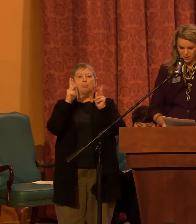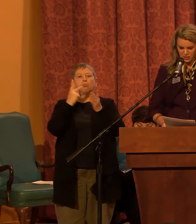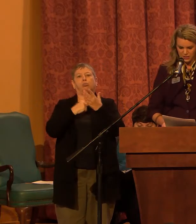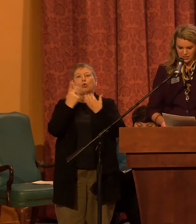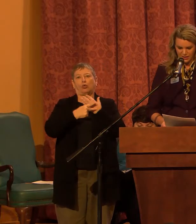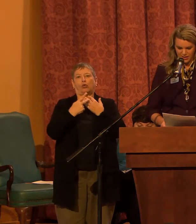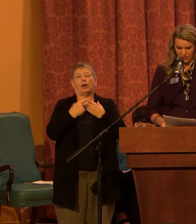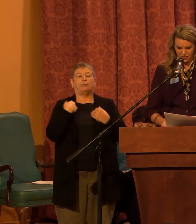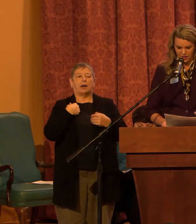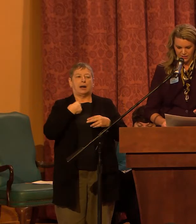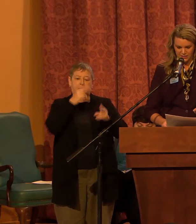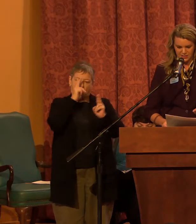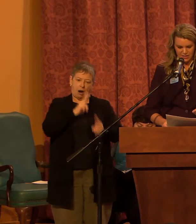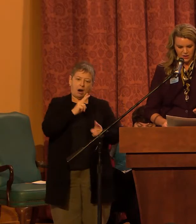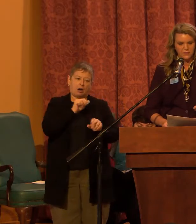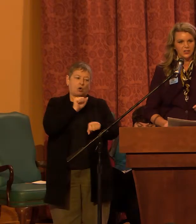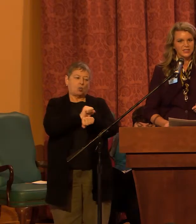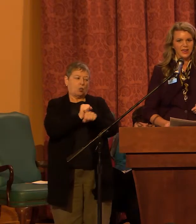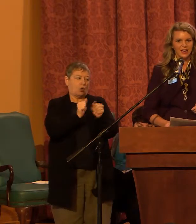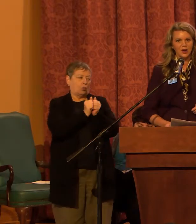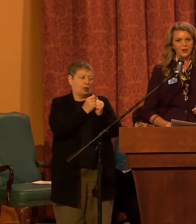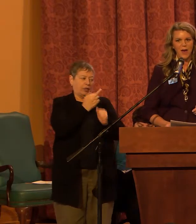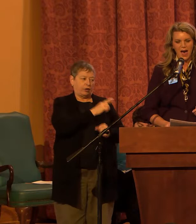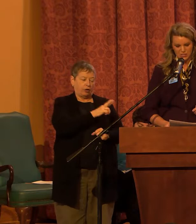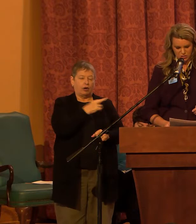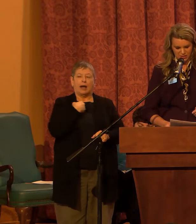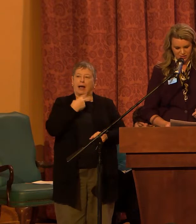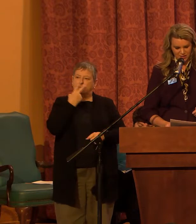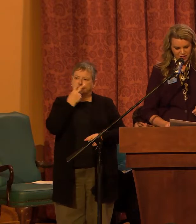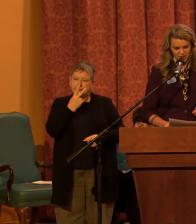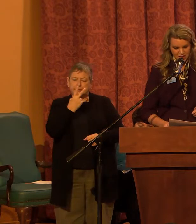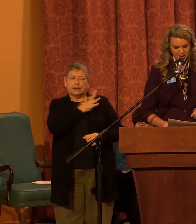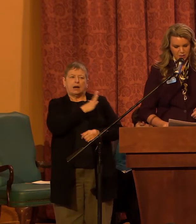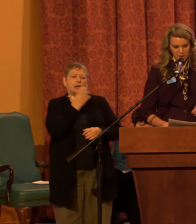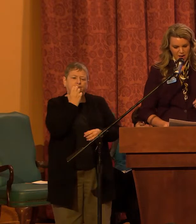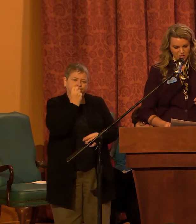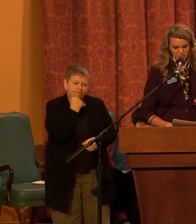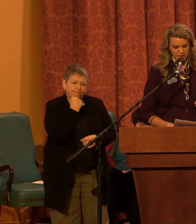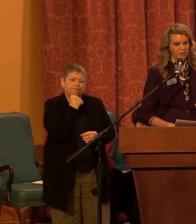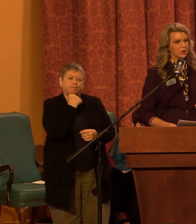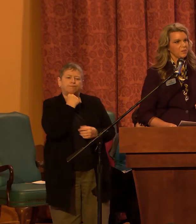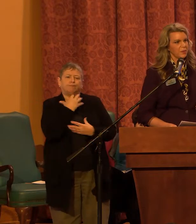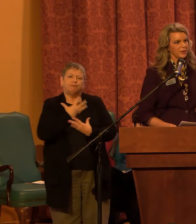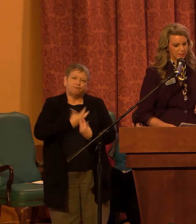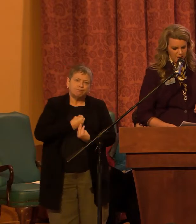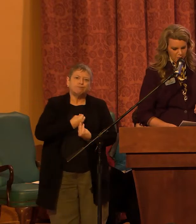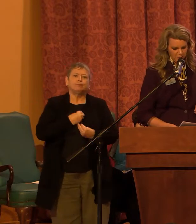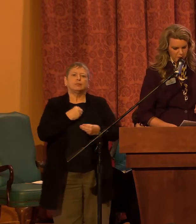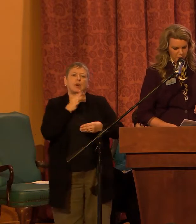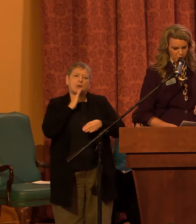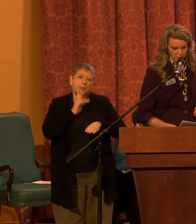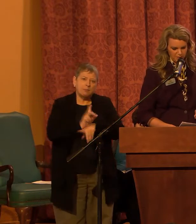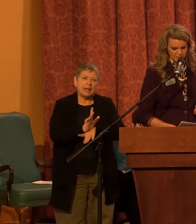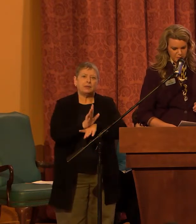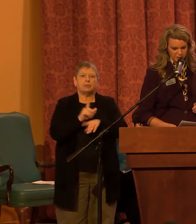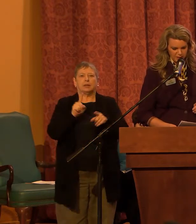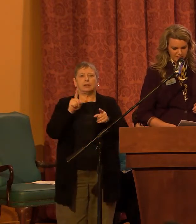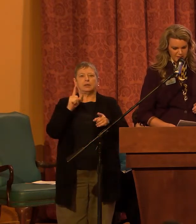privilege to work alongside Caroline to see firsthand her passion, compassion, and commitment to helping